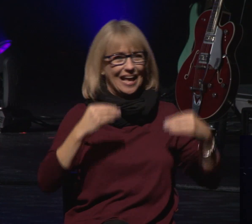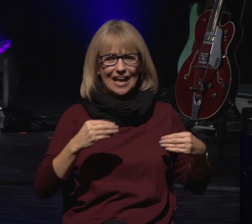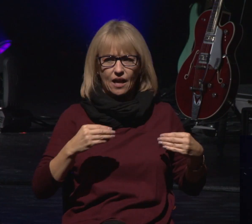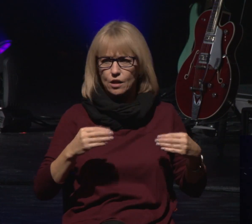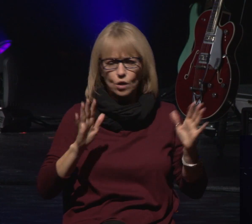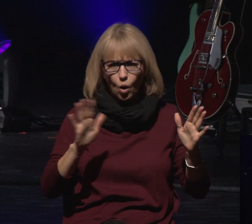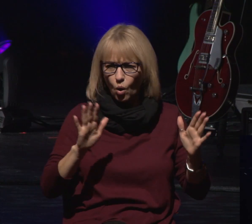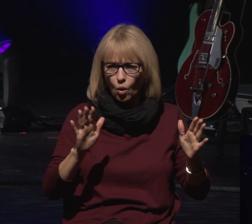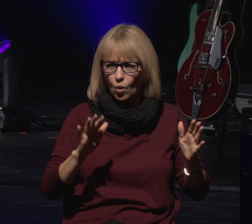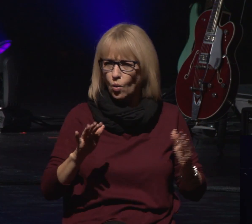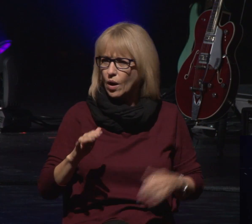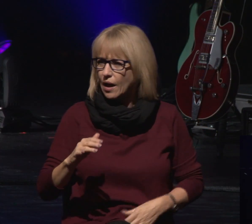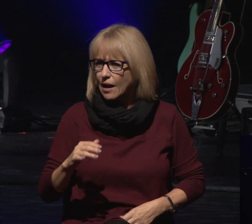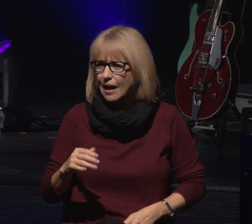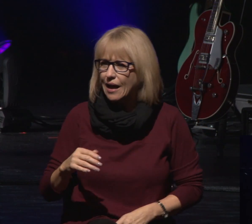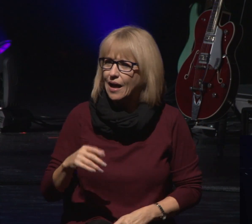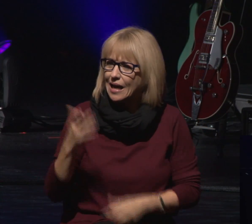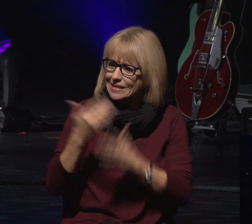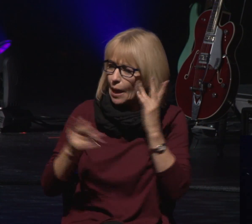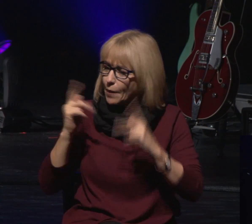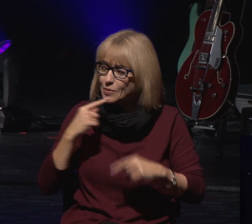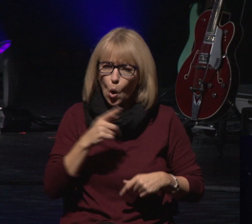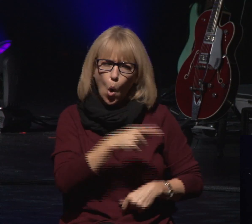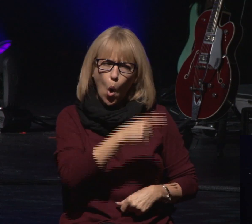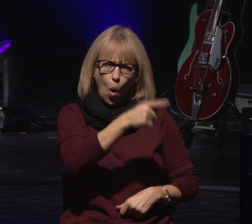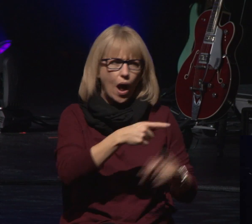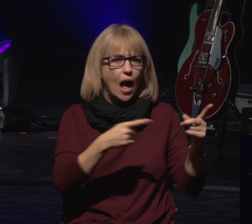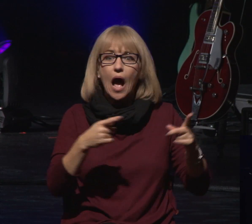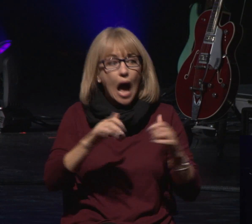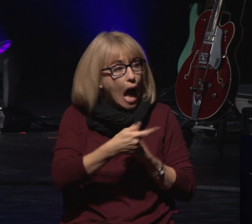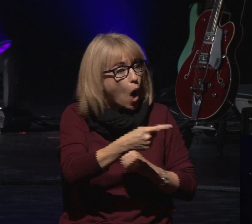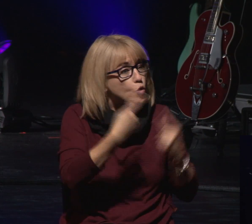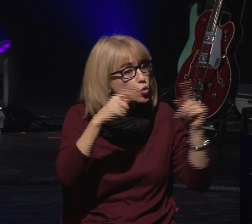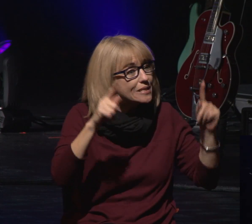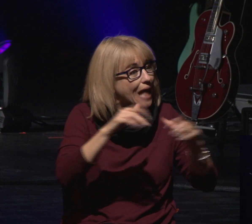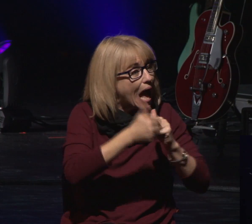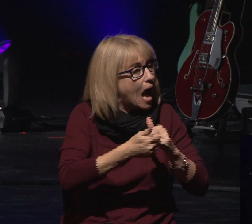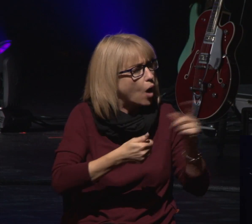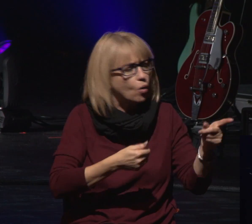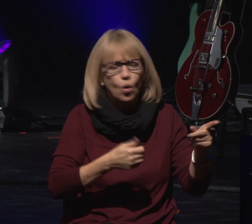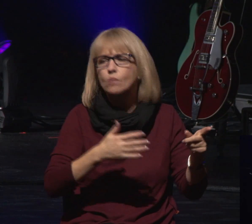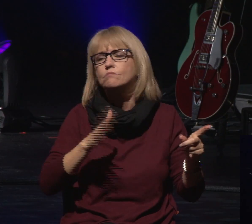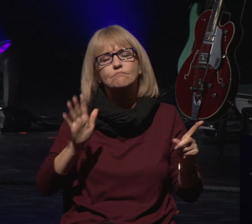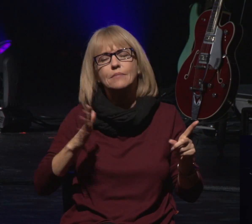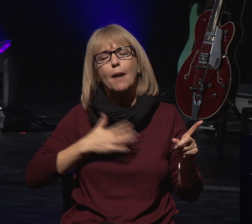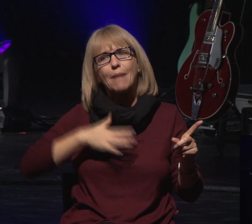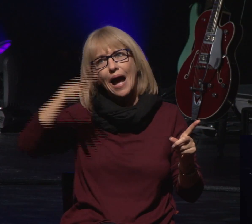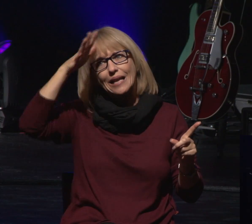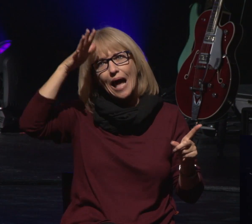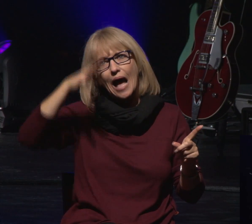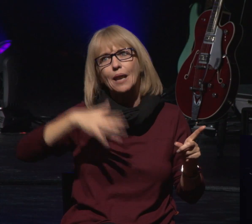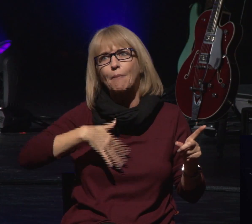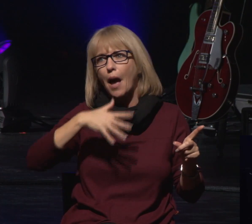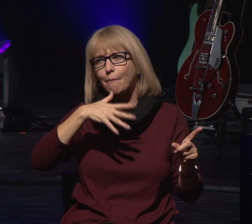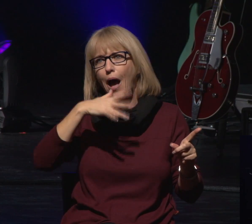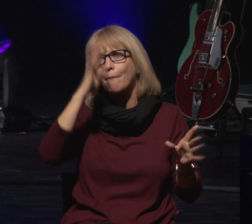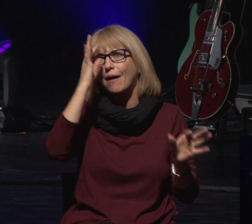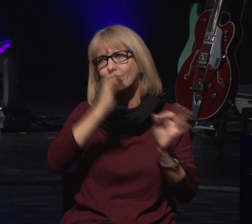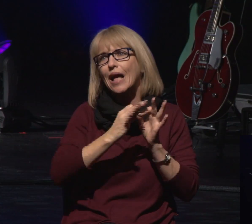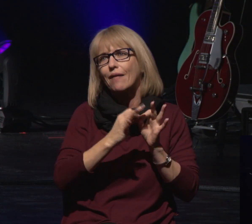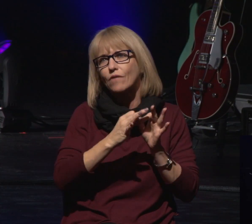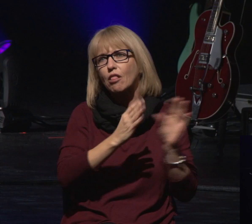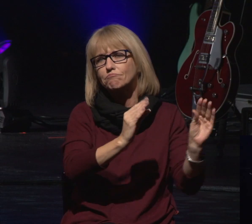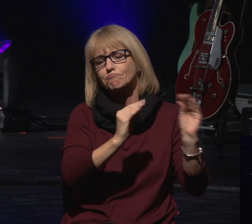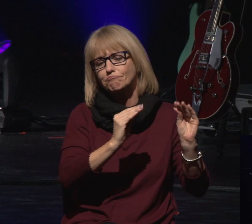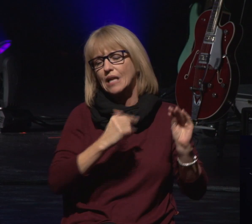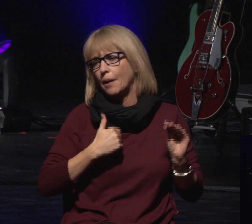dad, my mom, this man who influenced me, this lady who stood out, they were faithful to God always, no matter what.